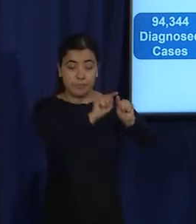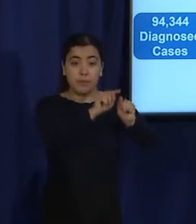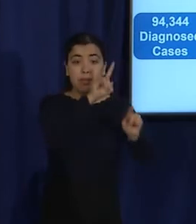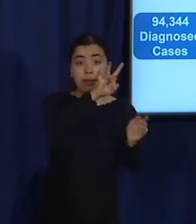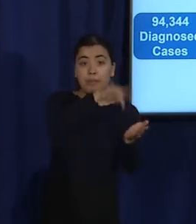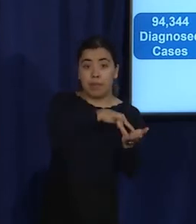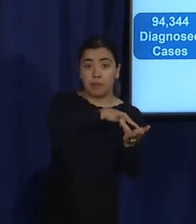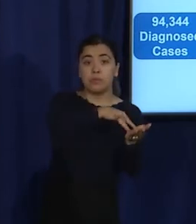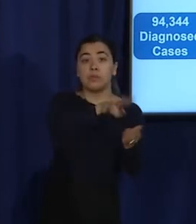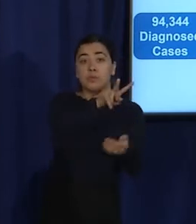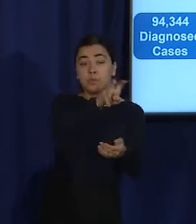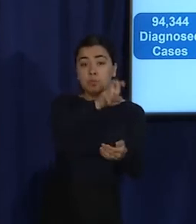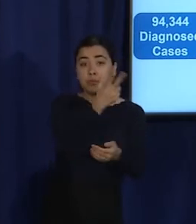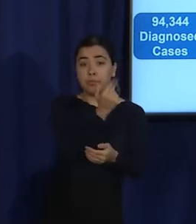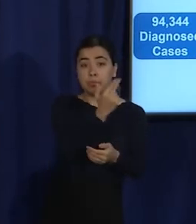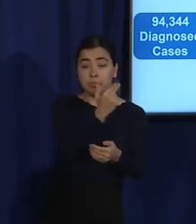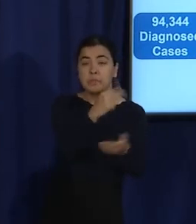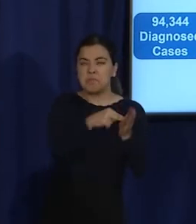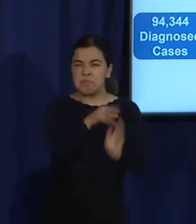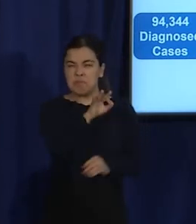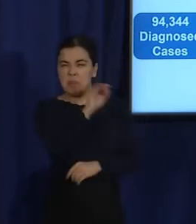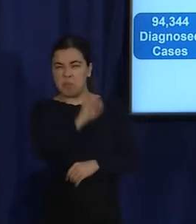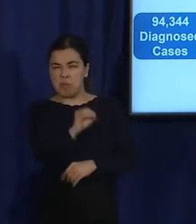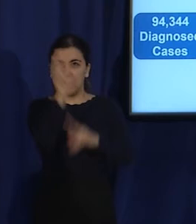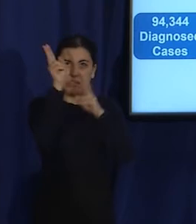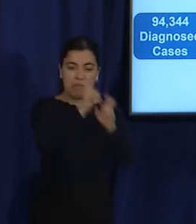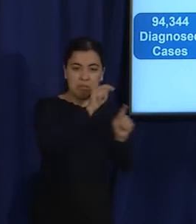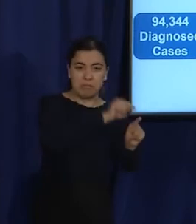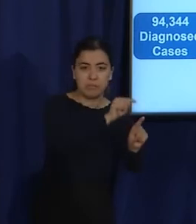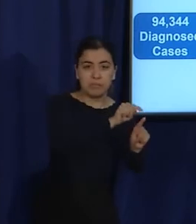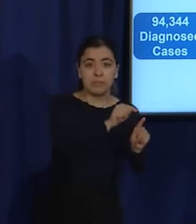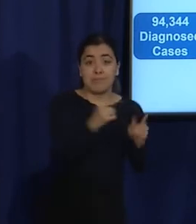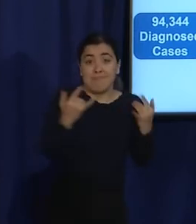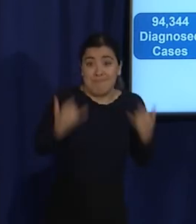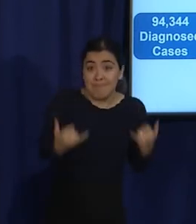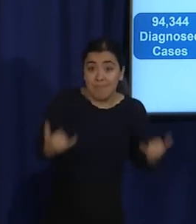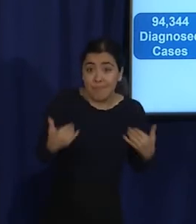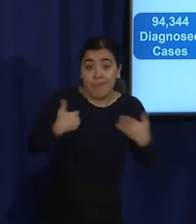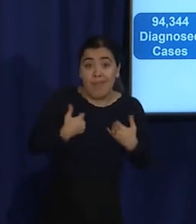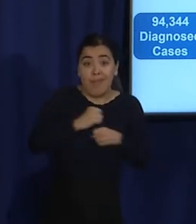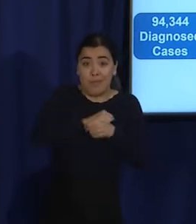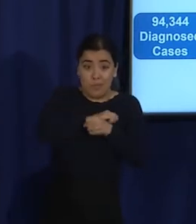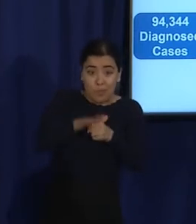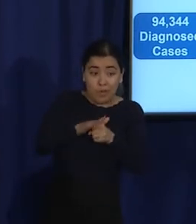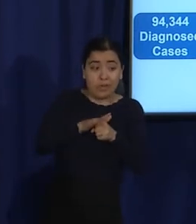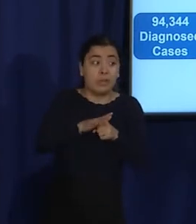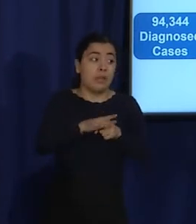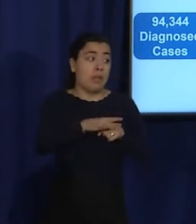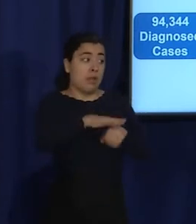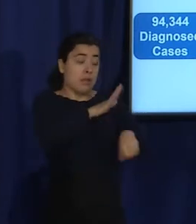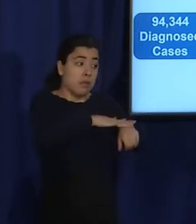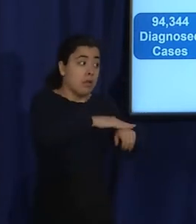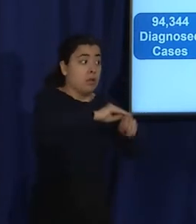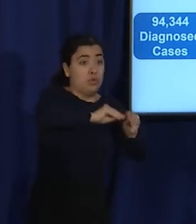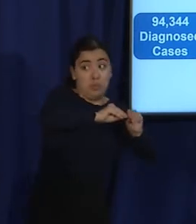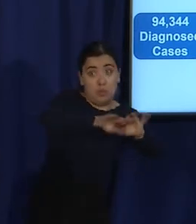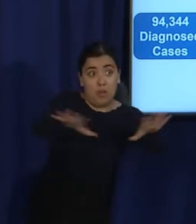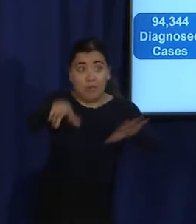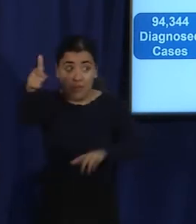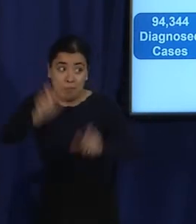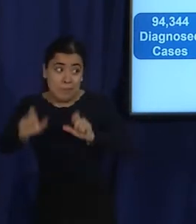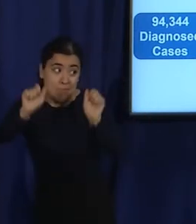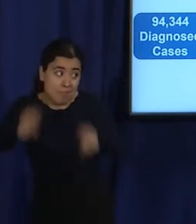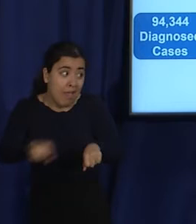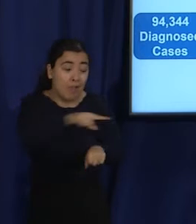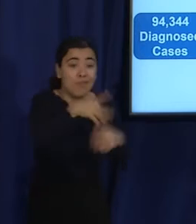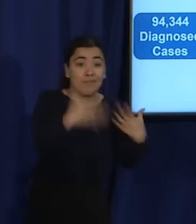8,213, or 9% of them, are active cases right now, meaning they are infectious, they've been tested. This number